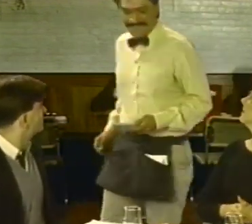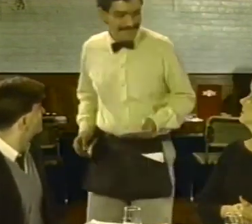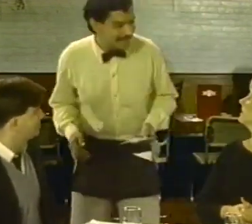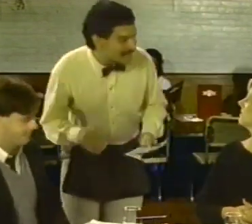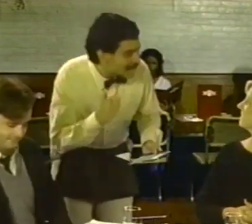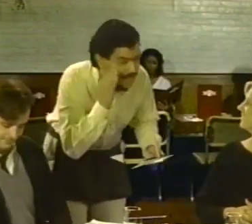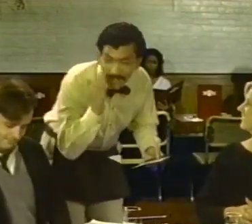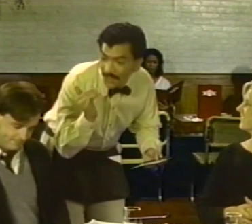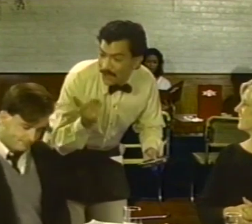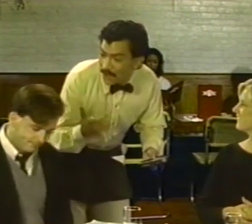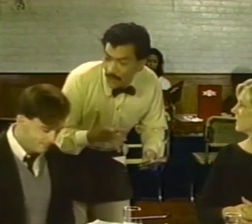I was thinking about that.